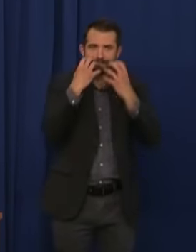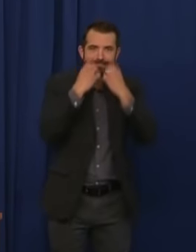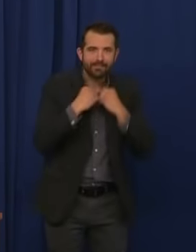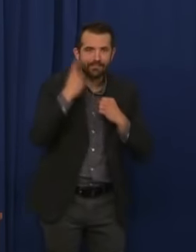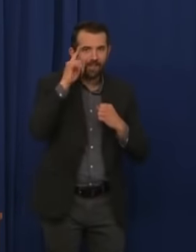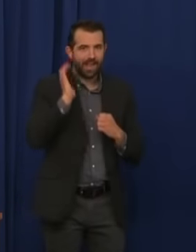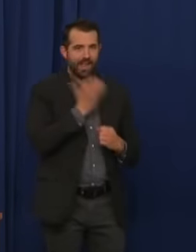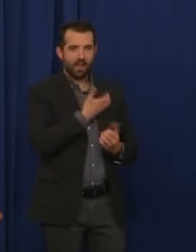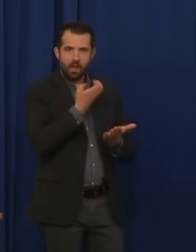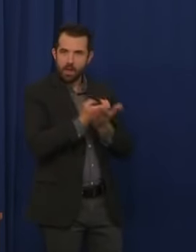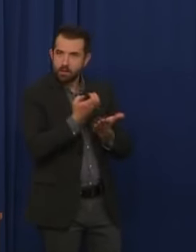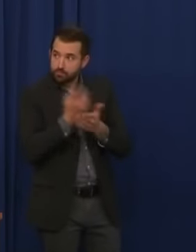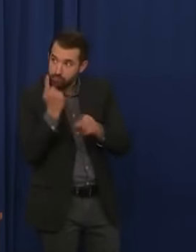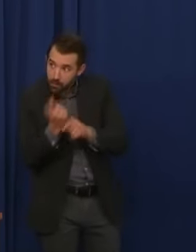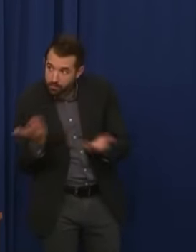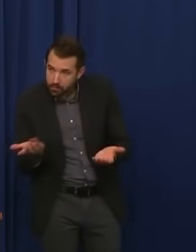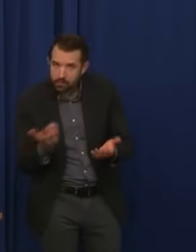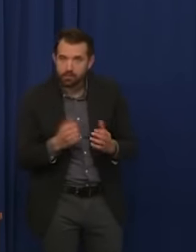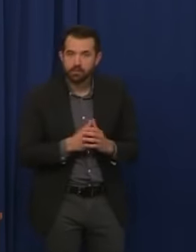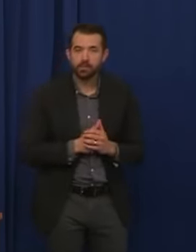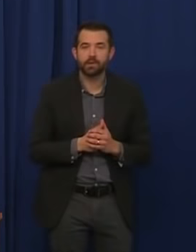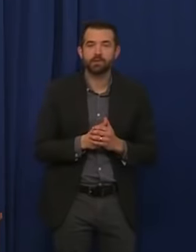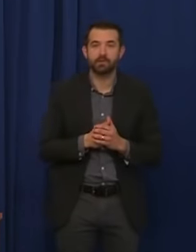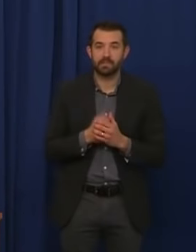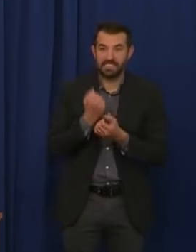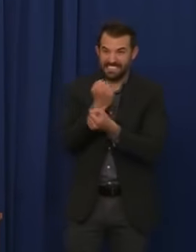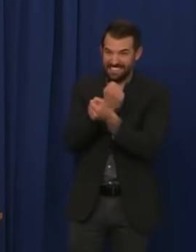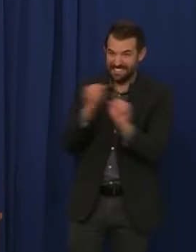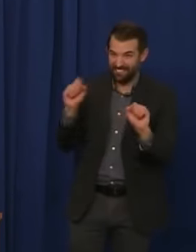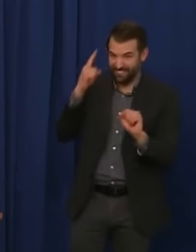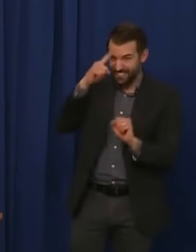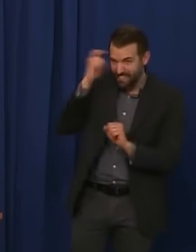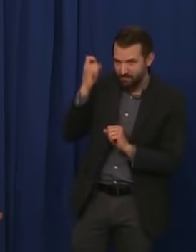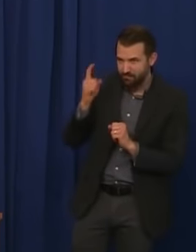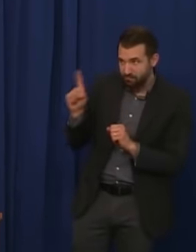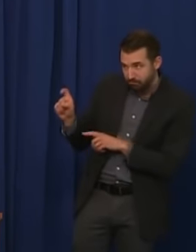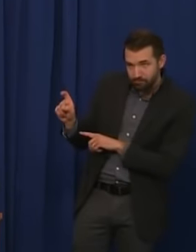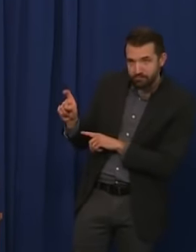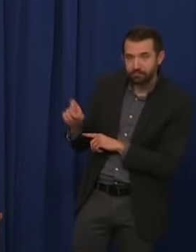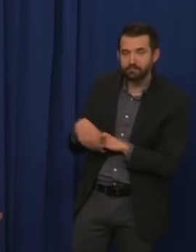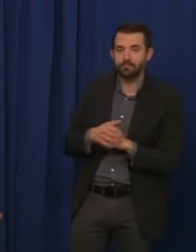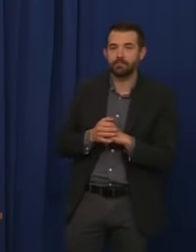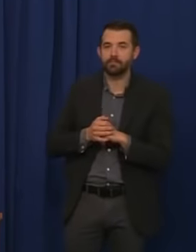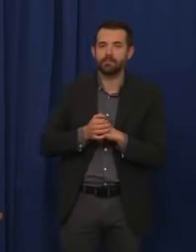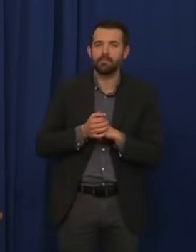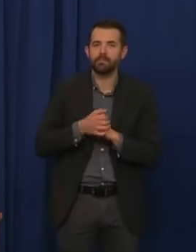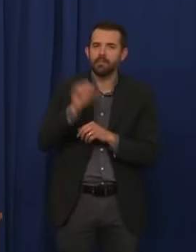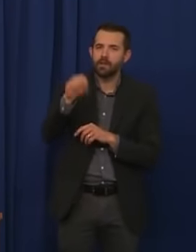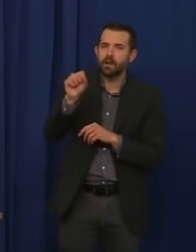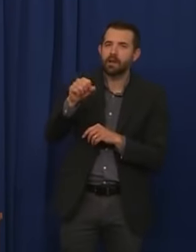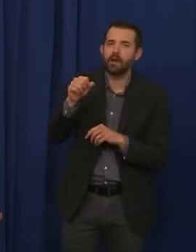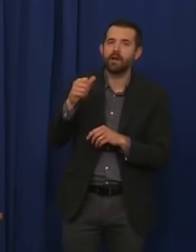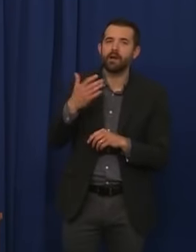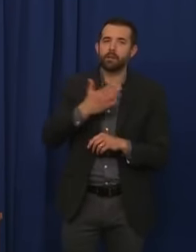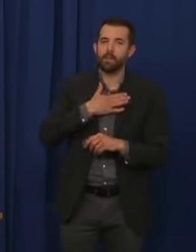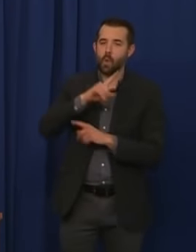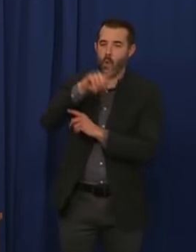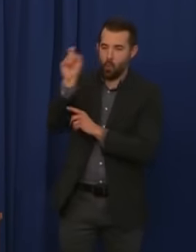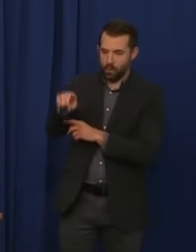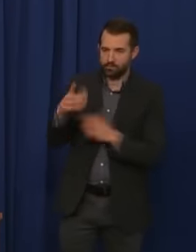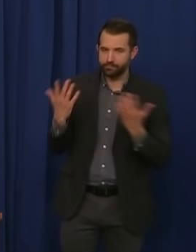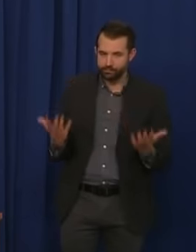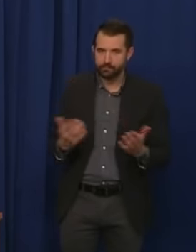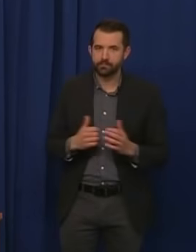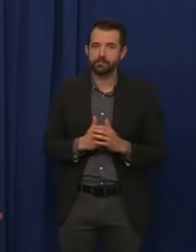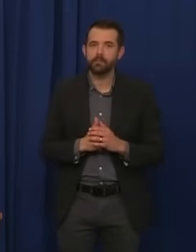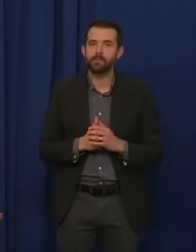Is that what you said, Phil? I'm sorry. Save the summer? Yes. I mean, I guess the question is, if it's not safe